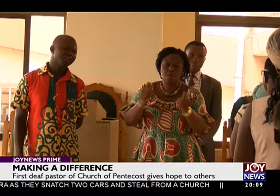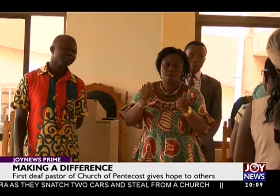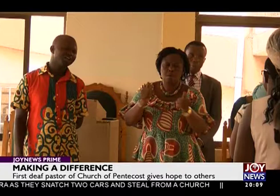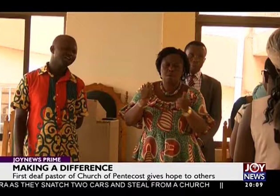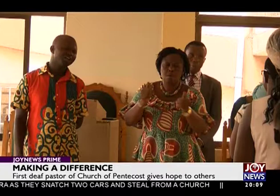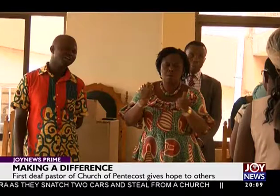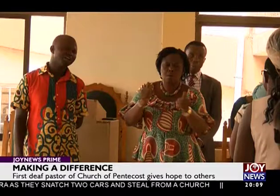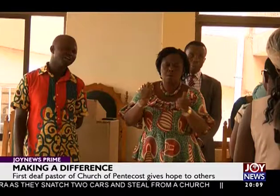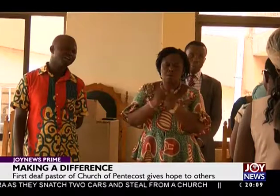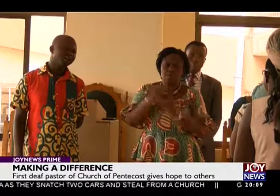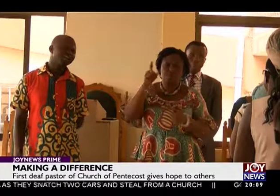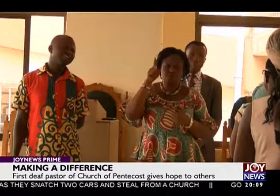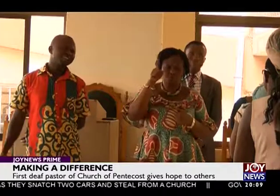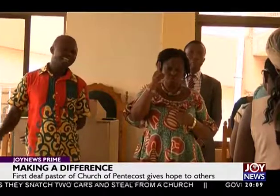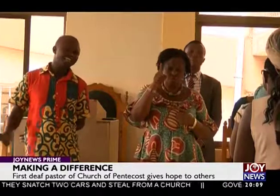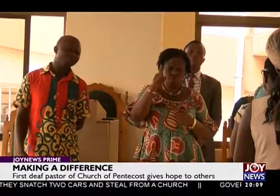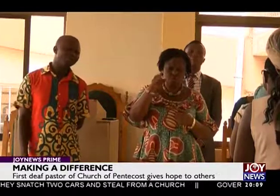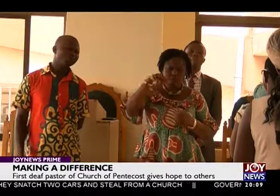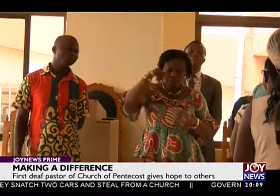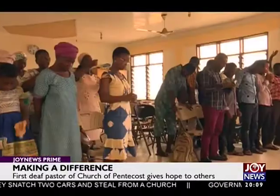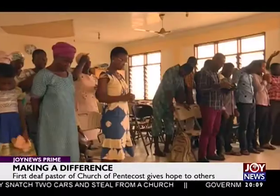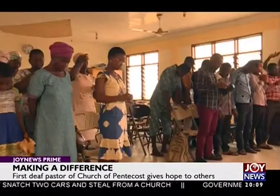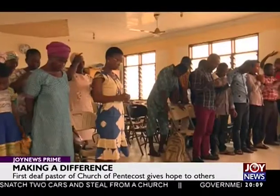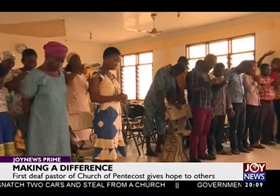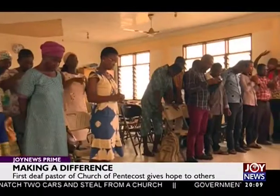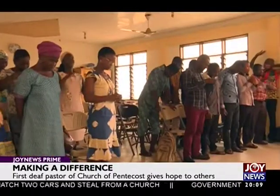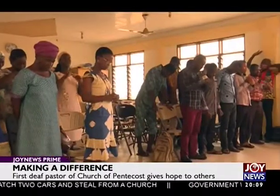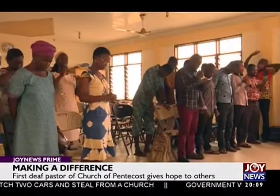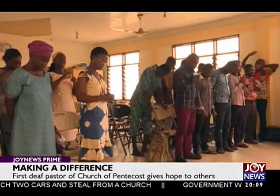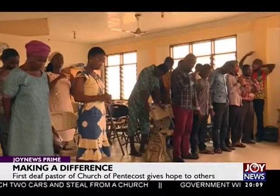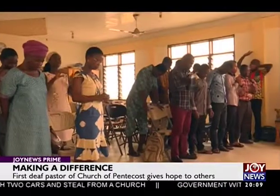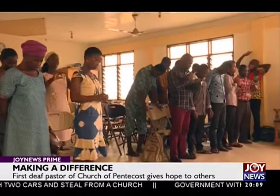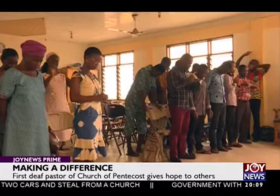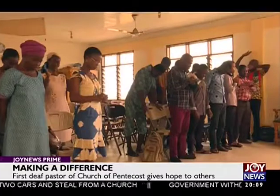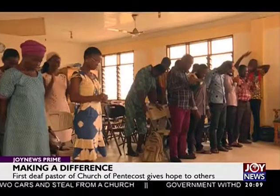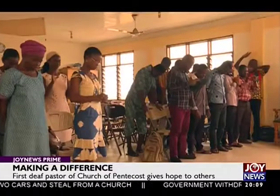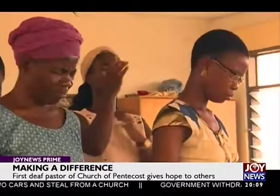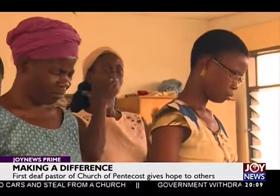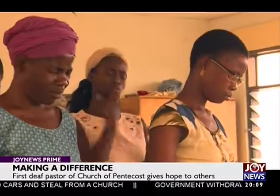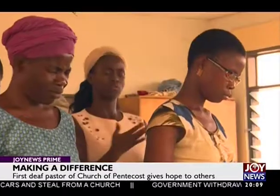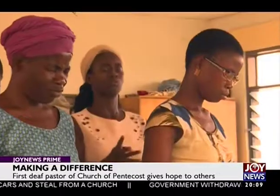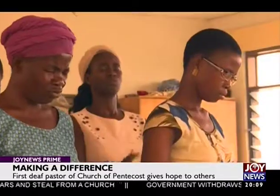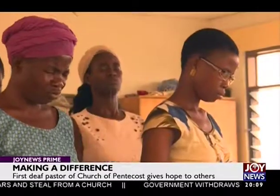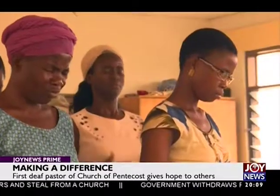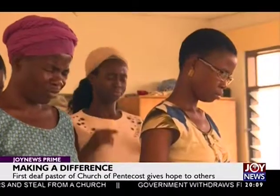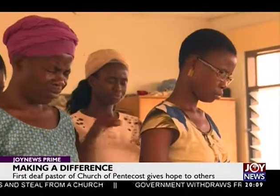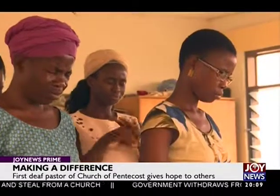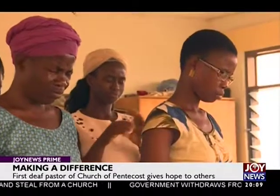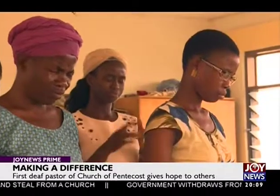speaks as she signs so I can understand. As I observe the congregation, I wonder where they would all be on a